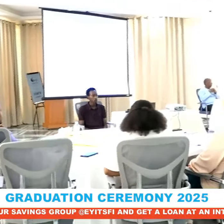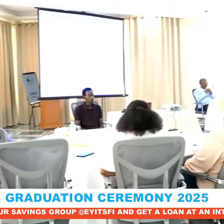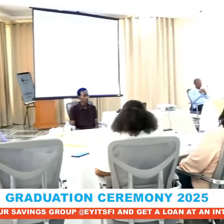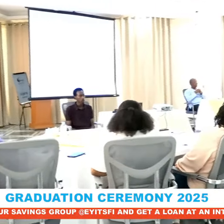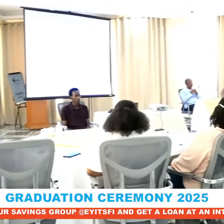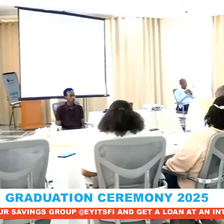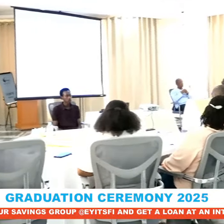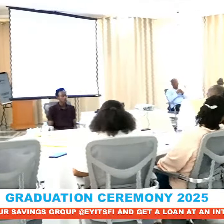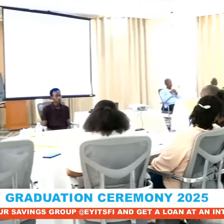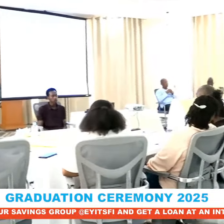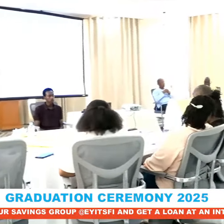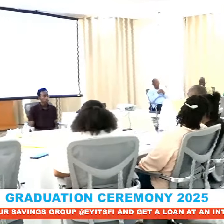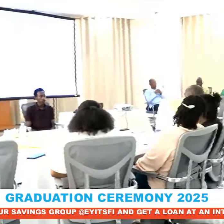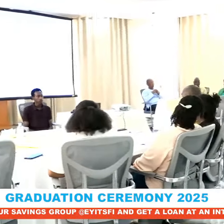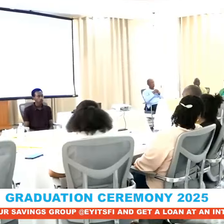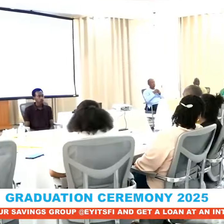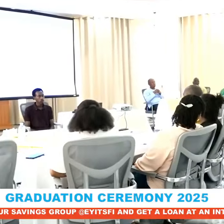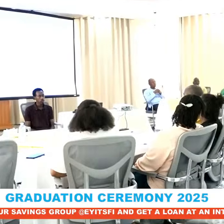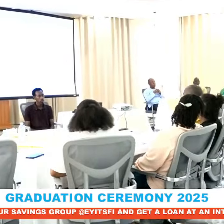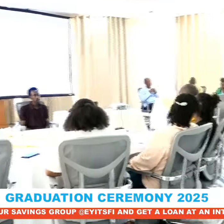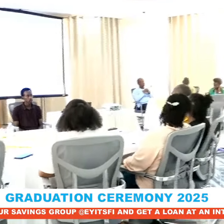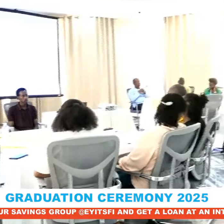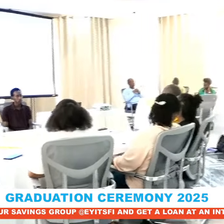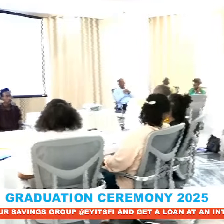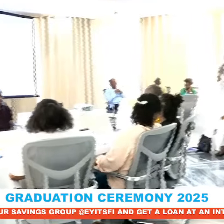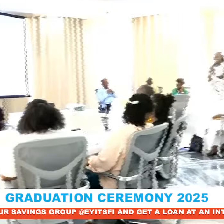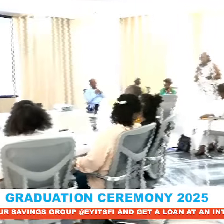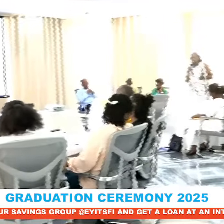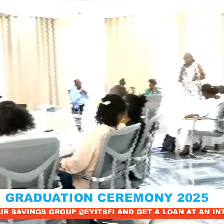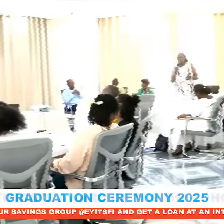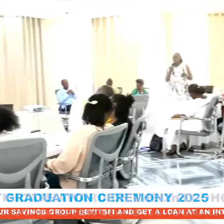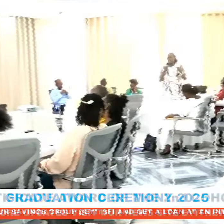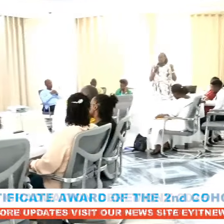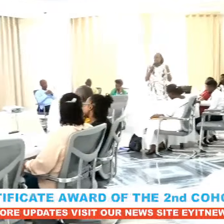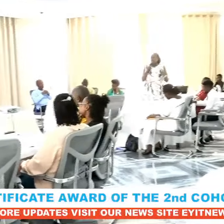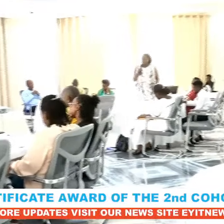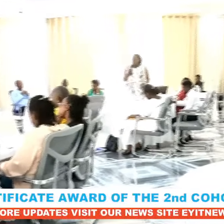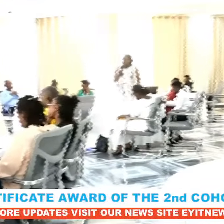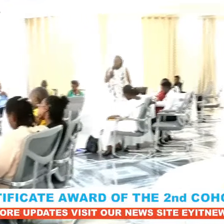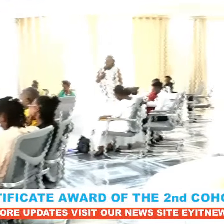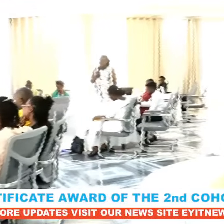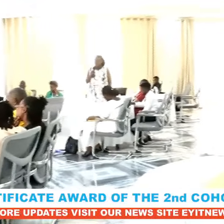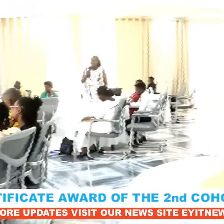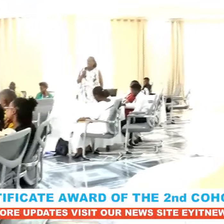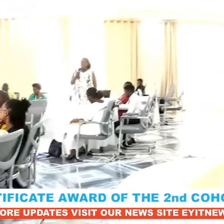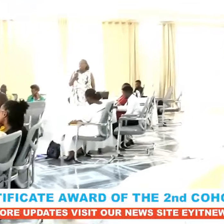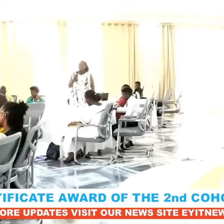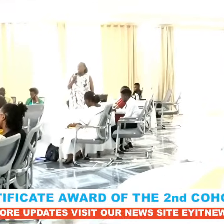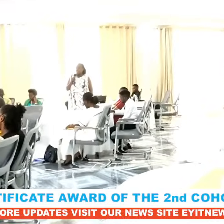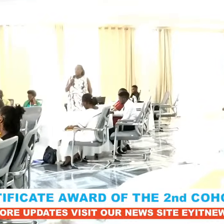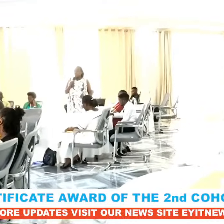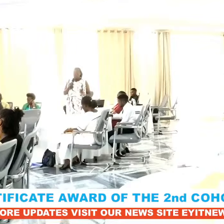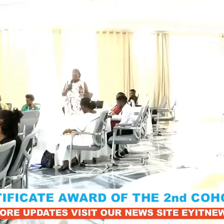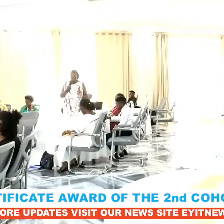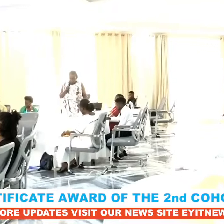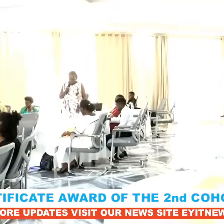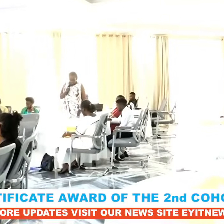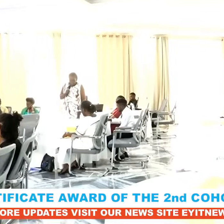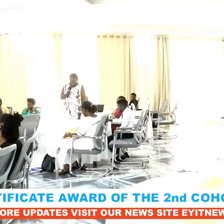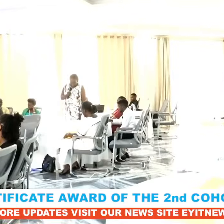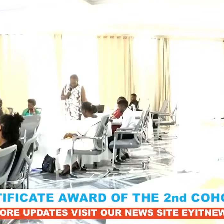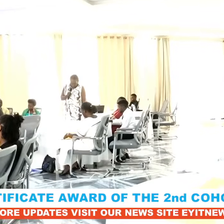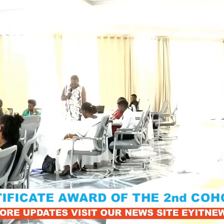their time, their energy, their resources to come and